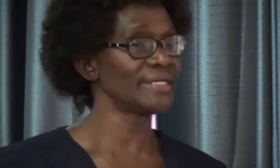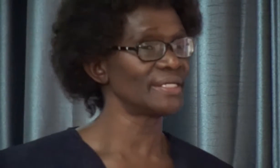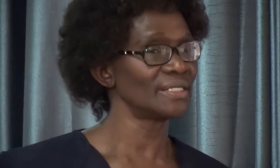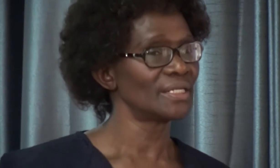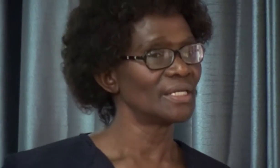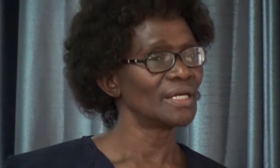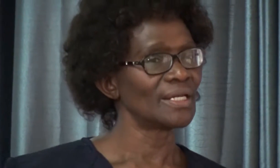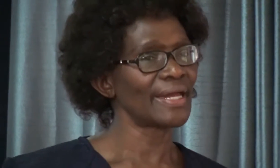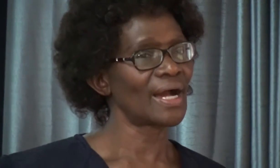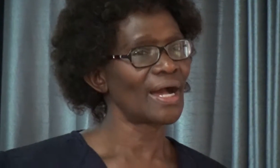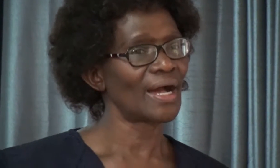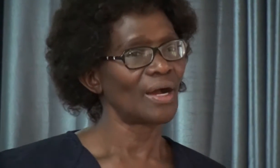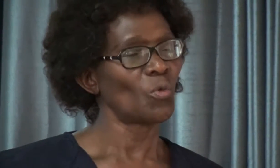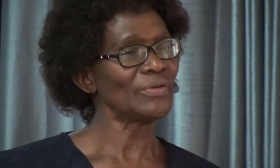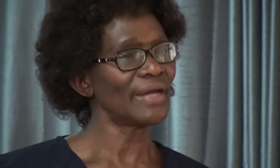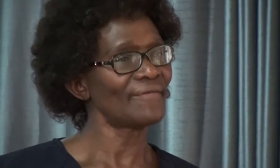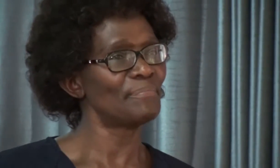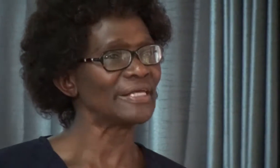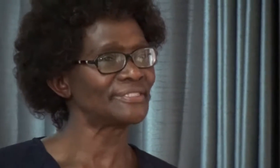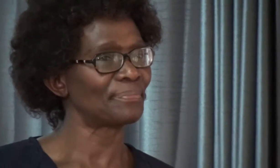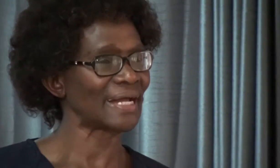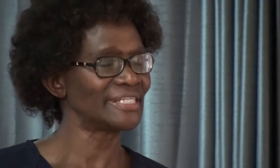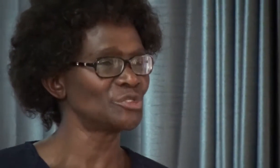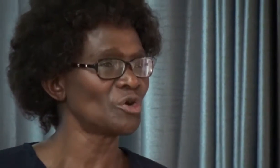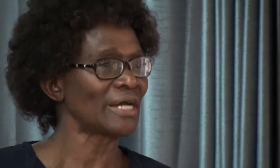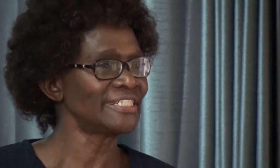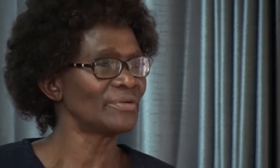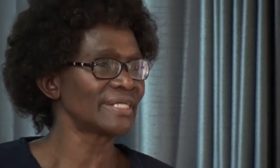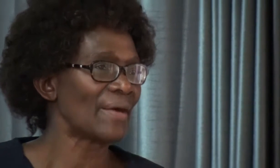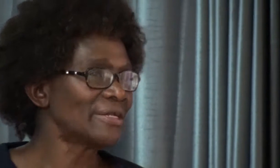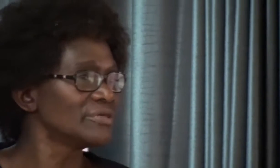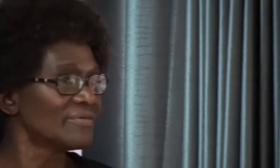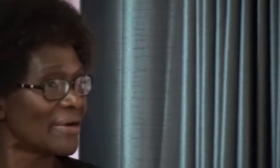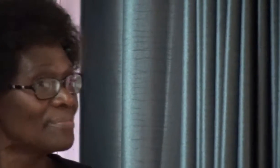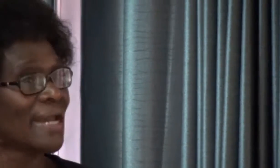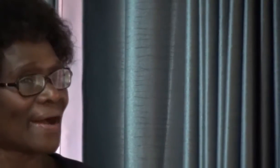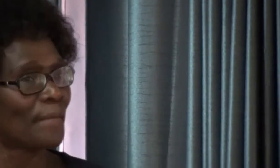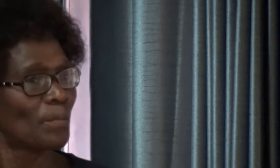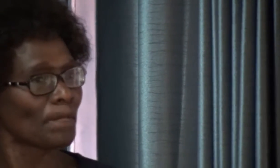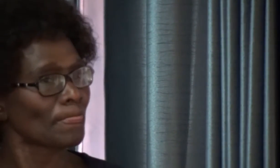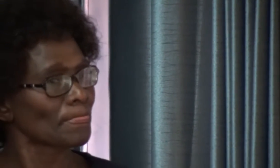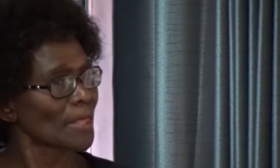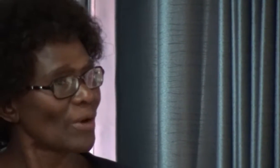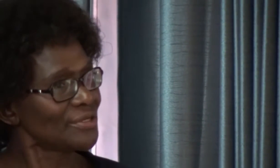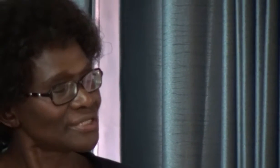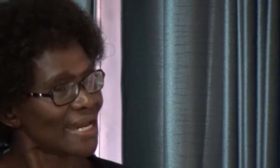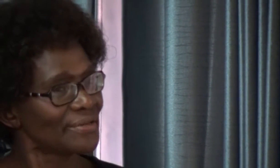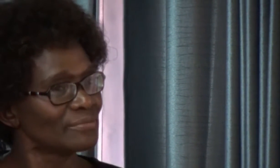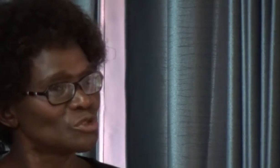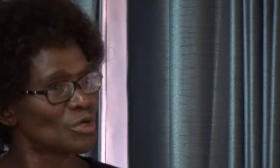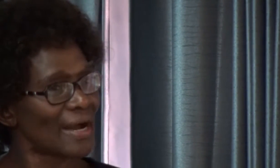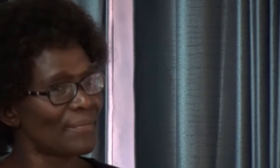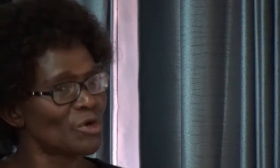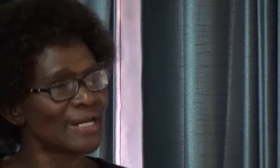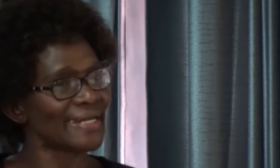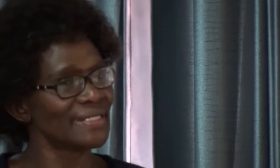will be like when we have best practice, you know, a teacher will say, I want to give a webinar. Why not allow them